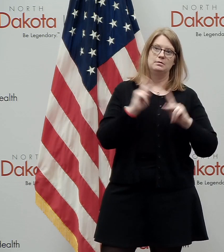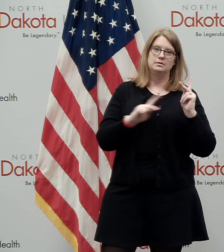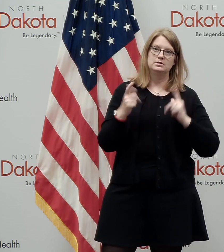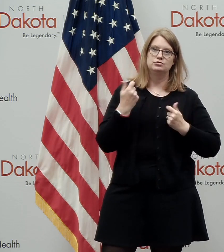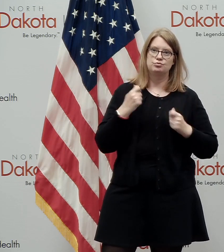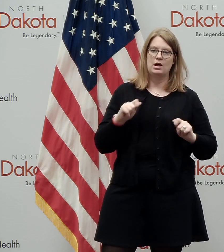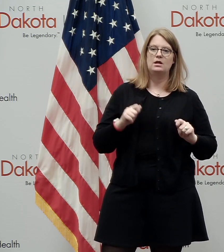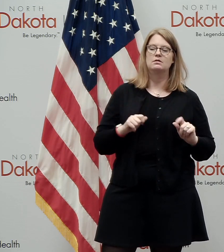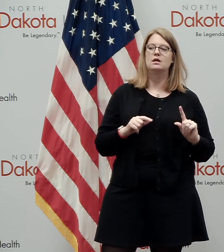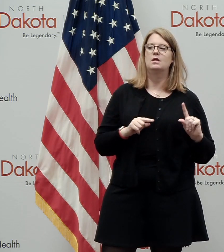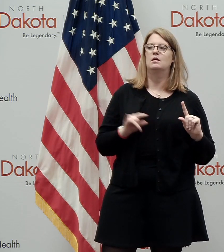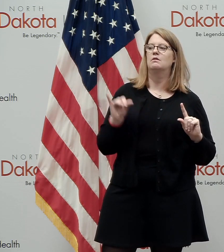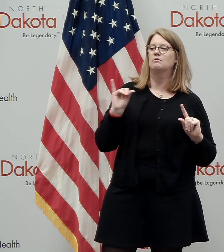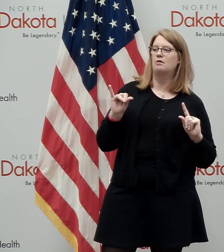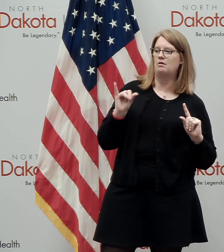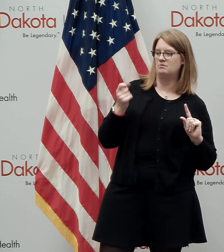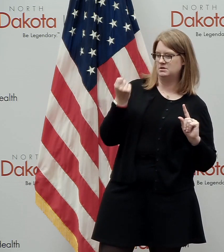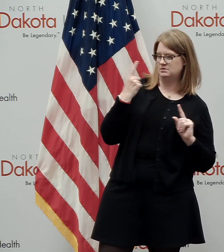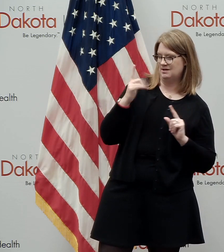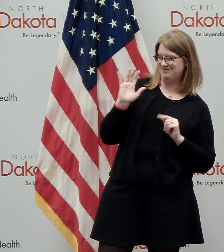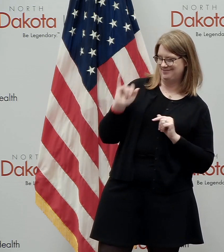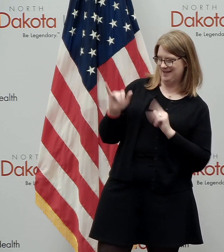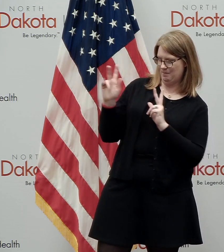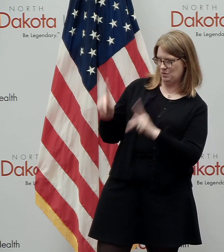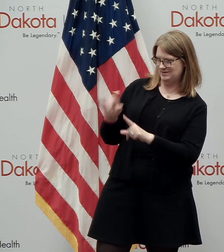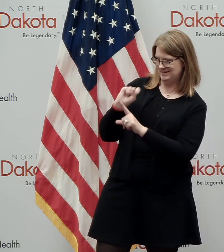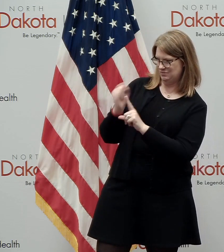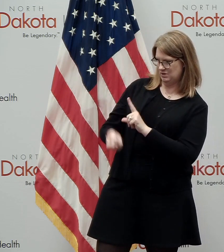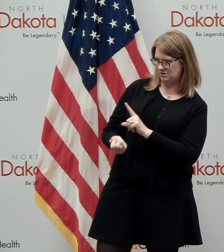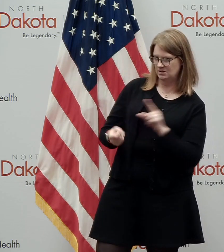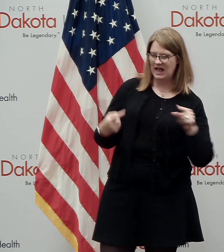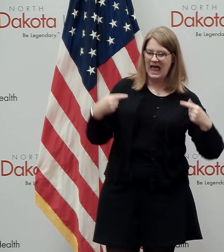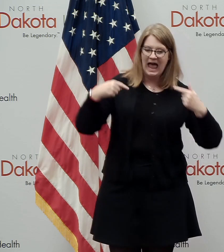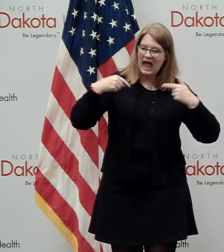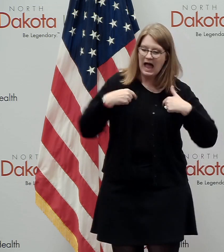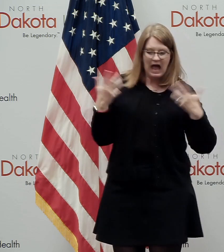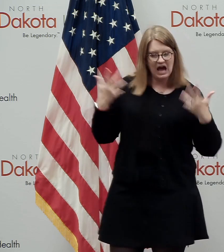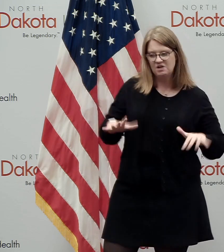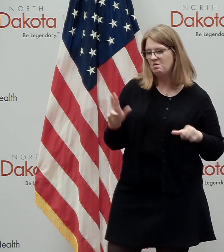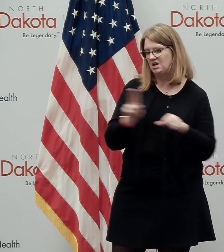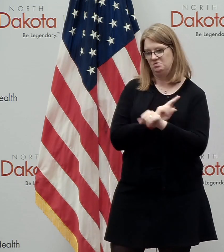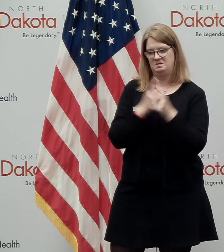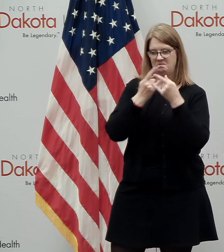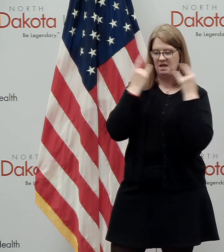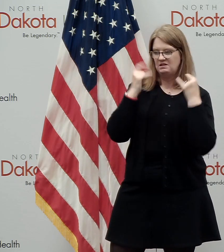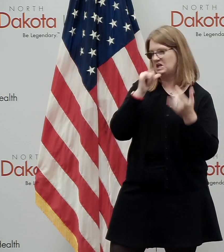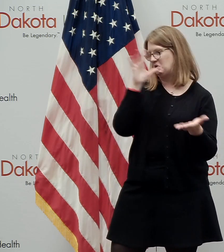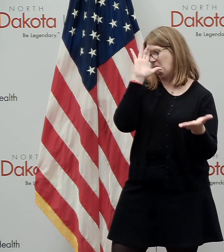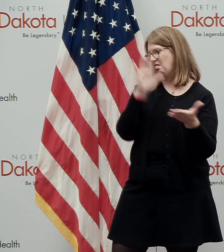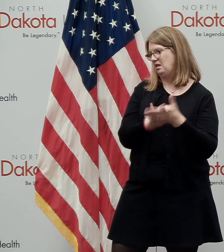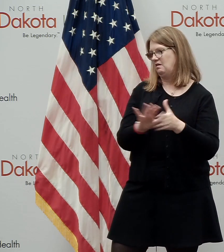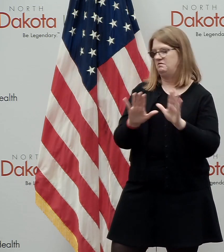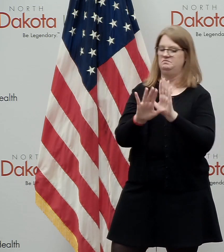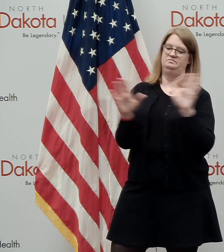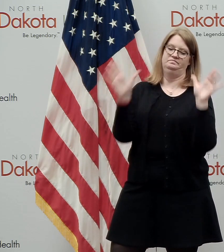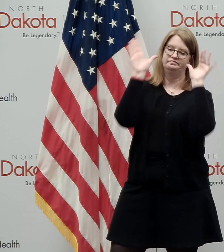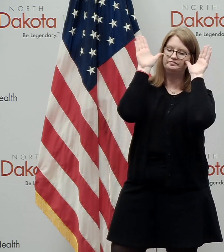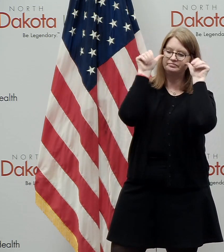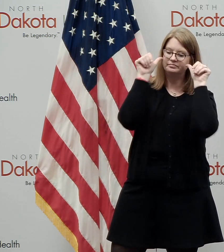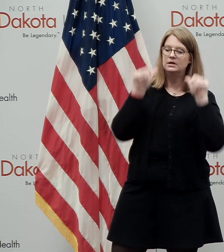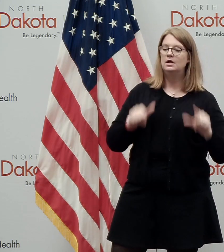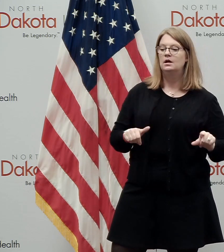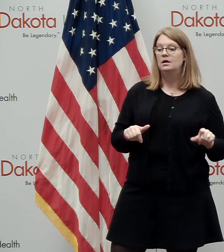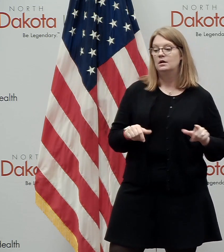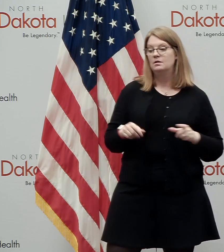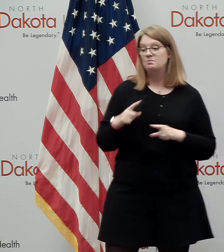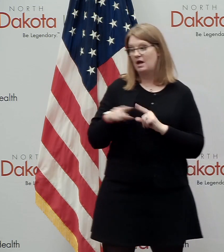put themselves in other people's shoes and say, yep, well, I do not want to wear a mask. I don't believe in masks. I understand that other people do, and if